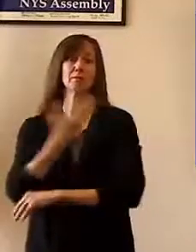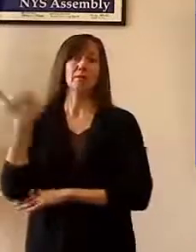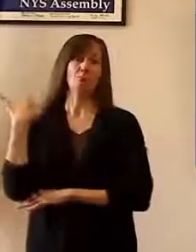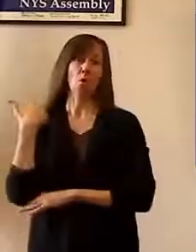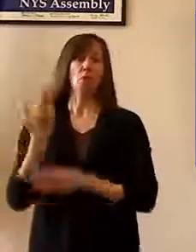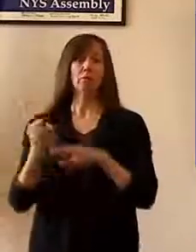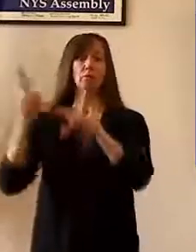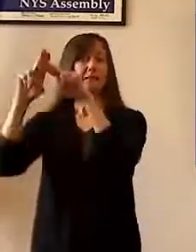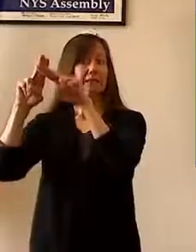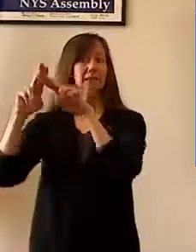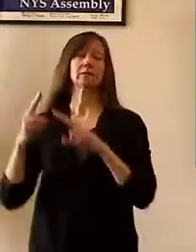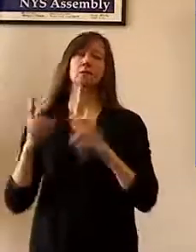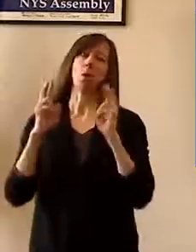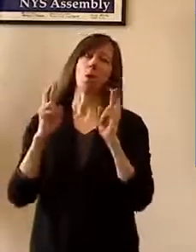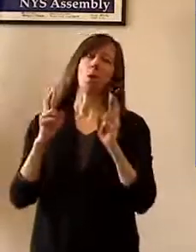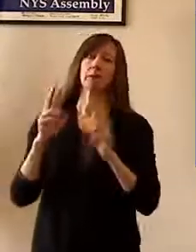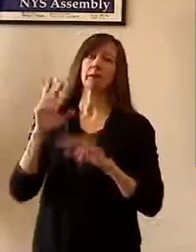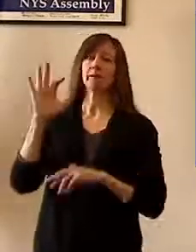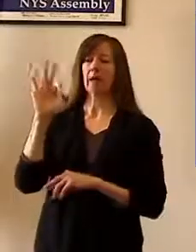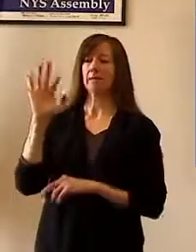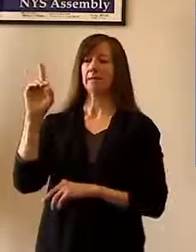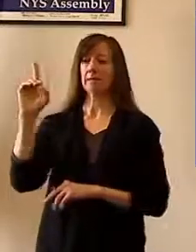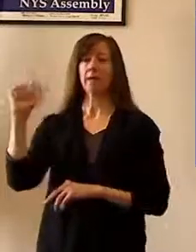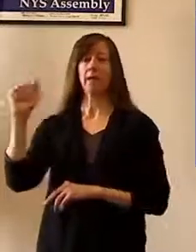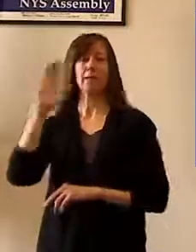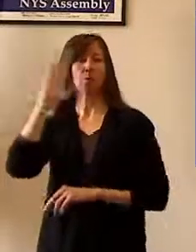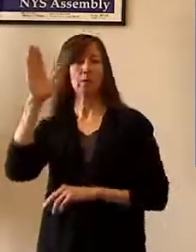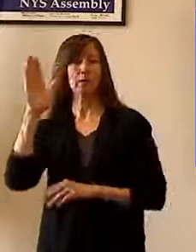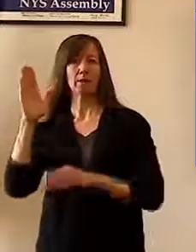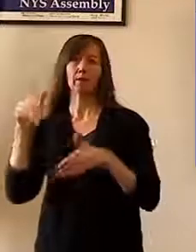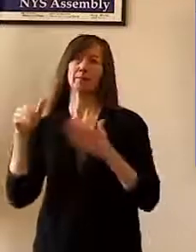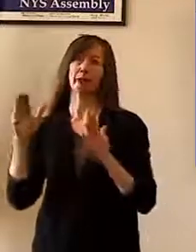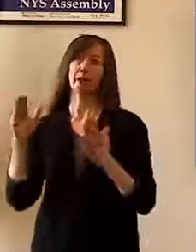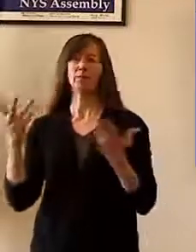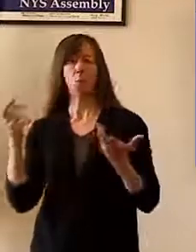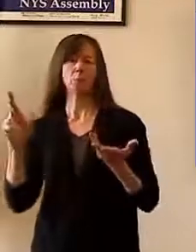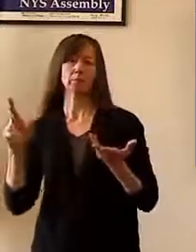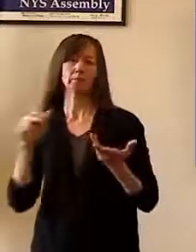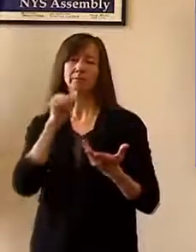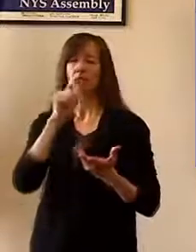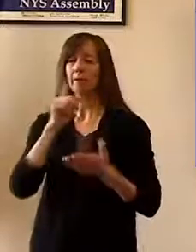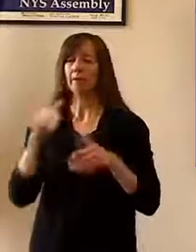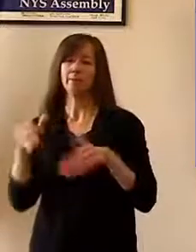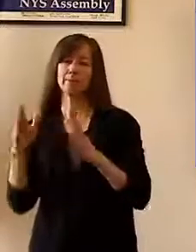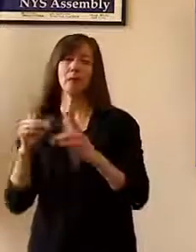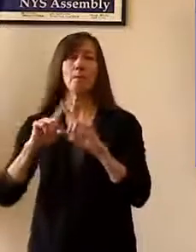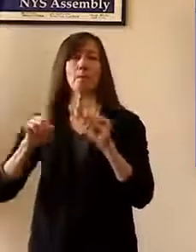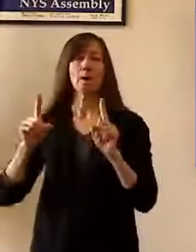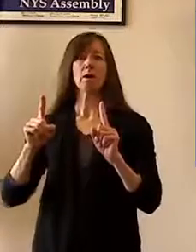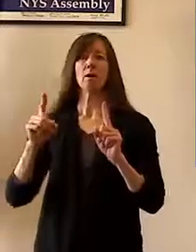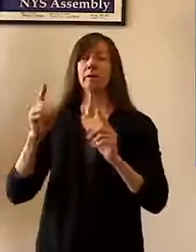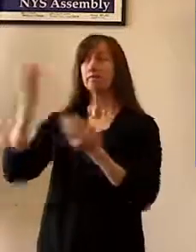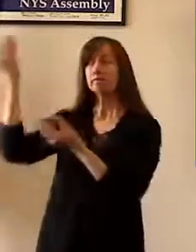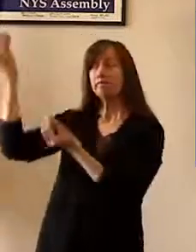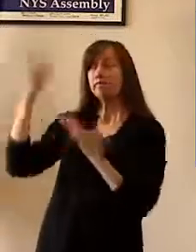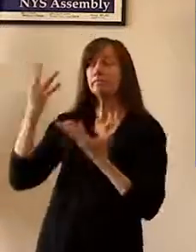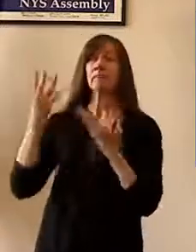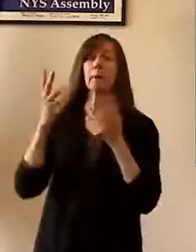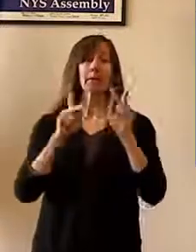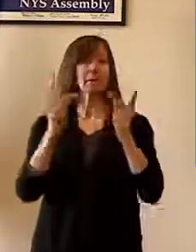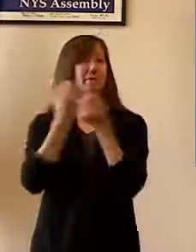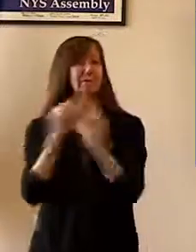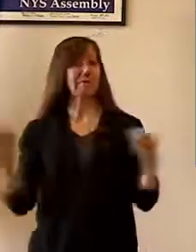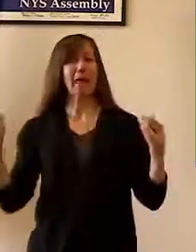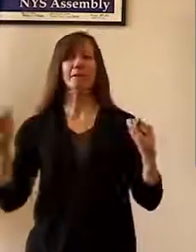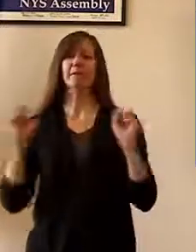FDA will allow us to, not allow us, that all is safe, people are of no greater risk, and that the vaccine can